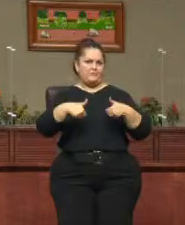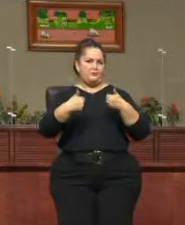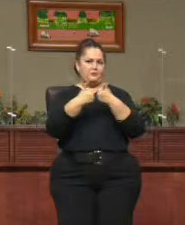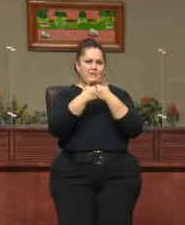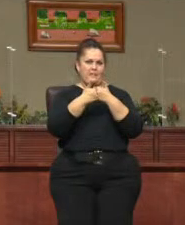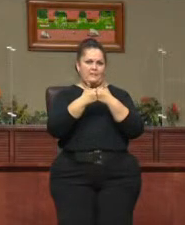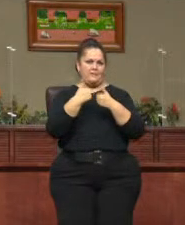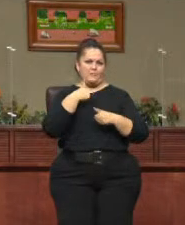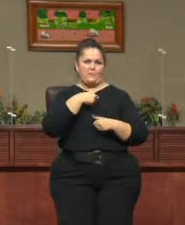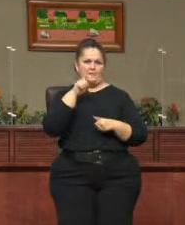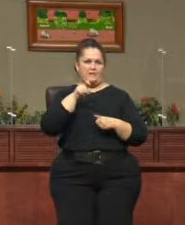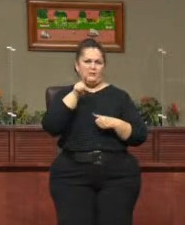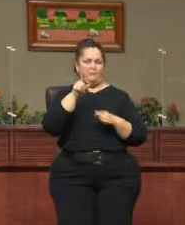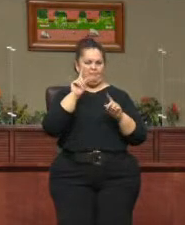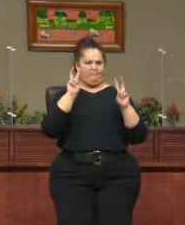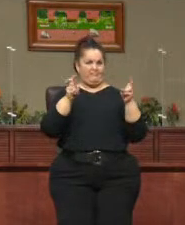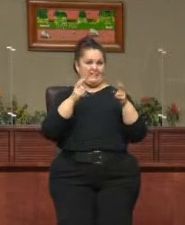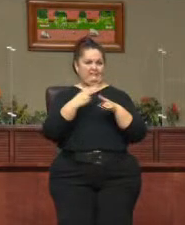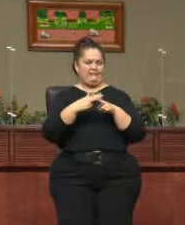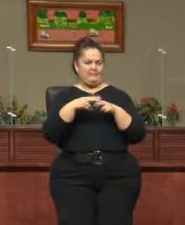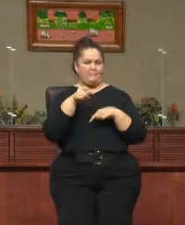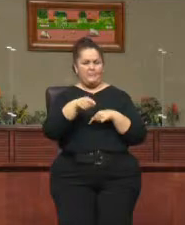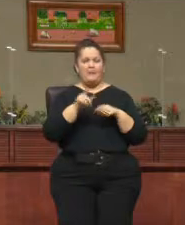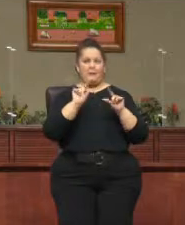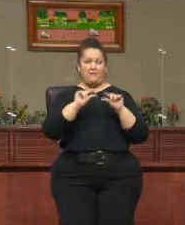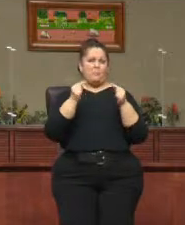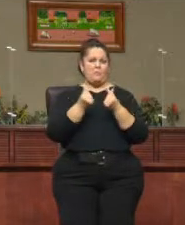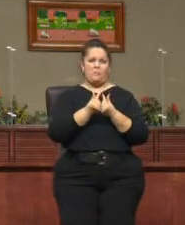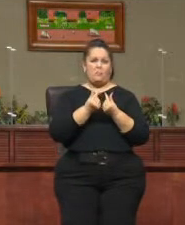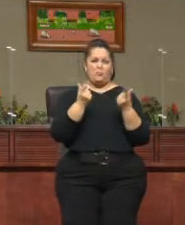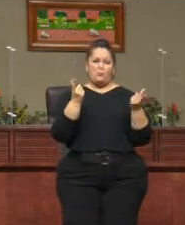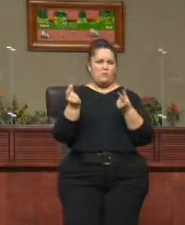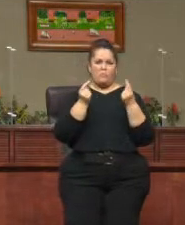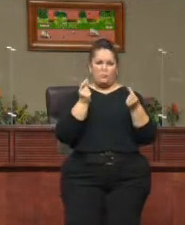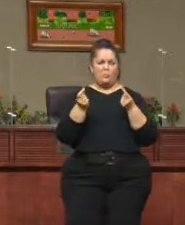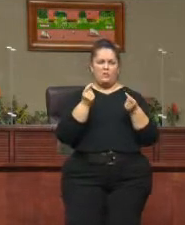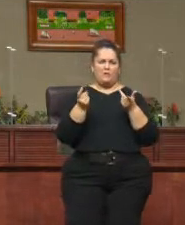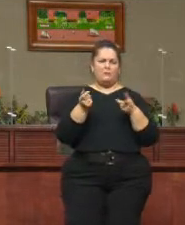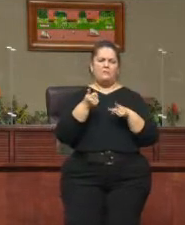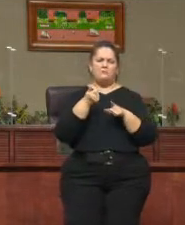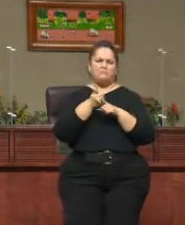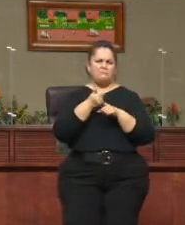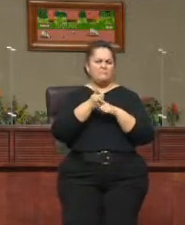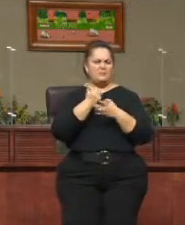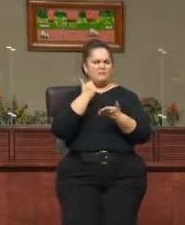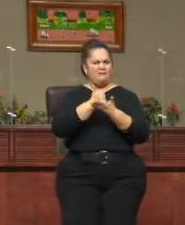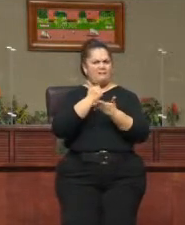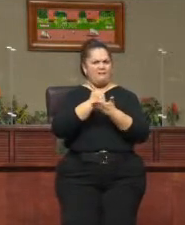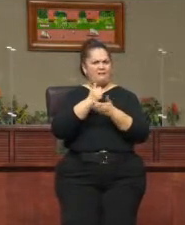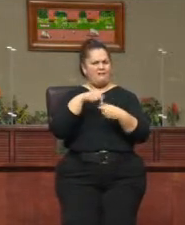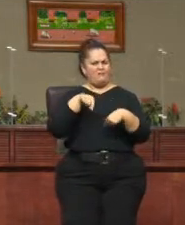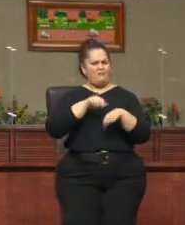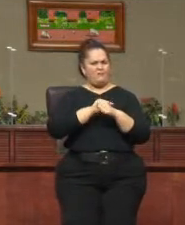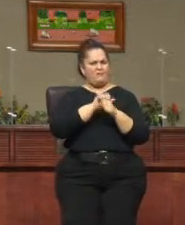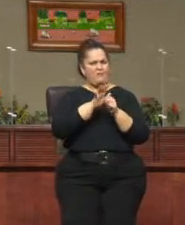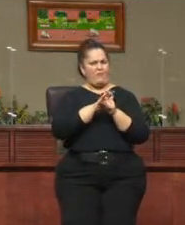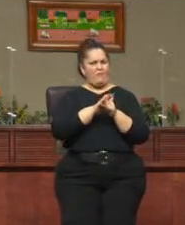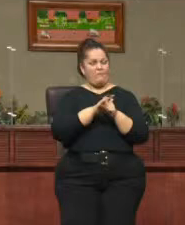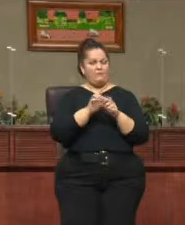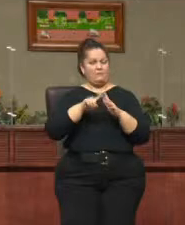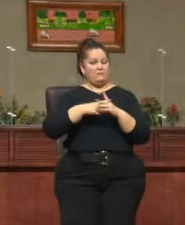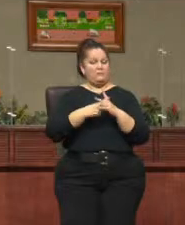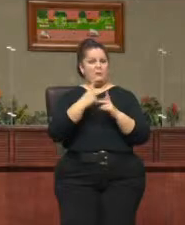You, for its outstanding contribution to our community during the pandemic. This initiative began 1 year